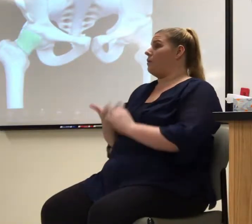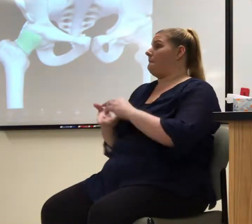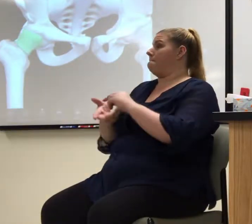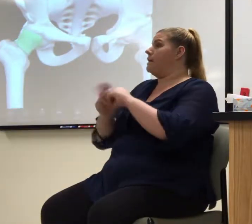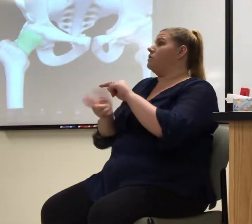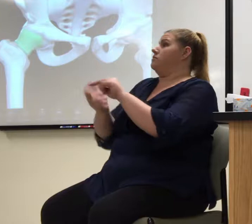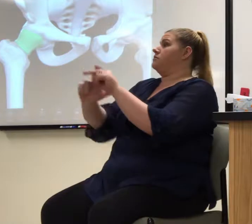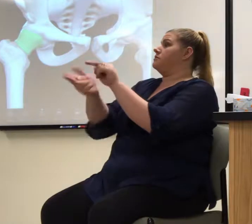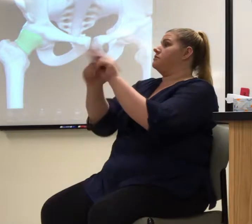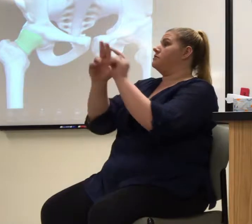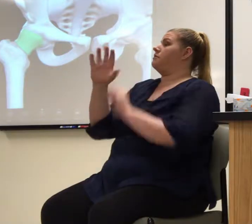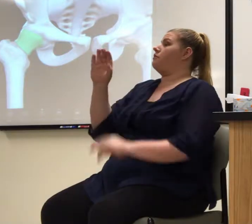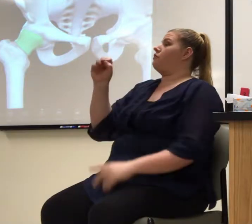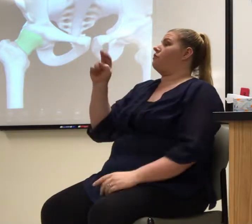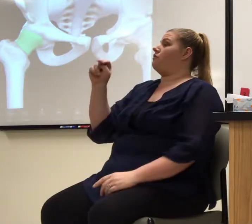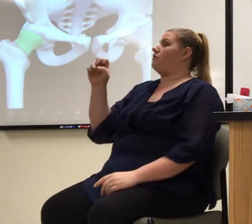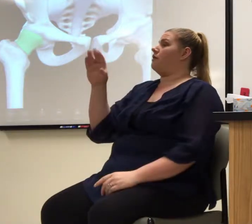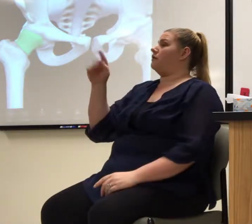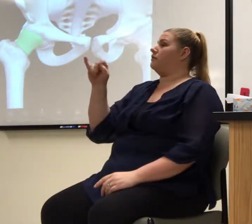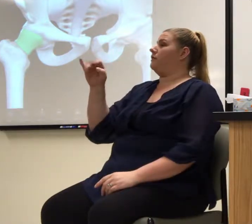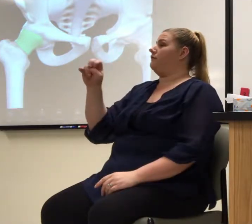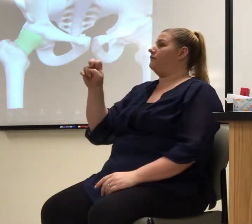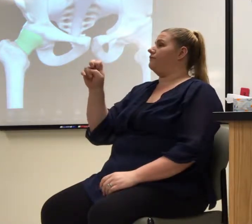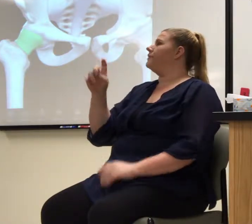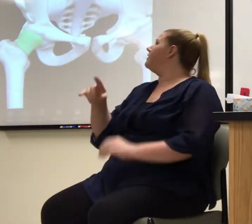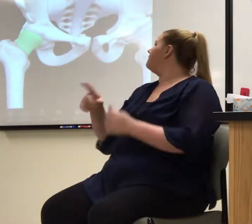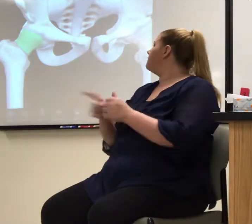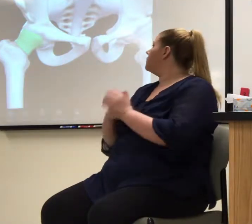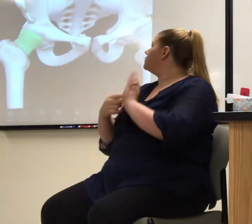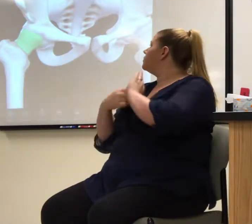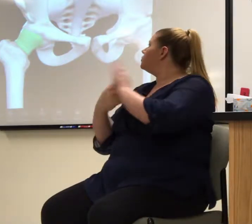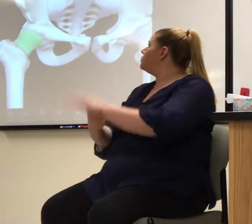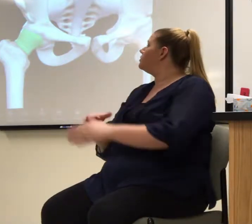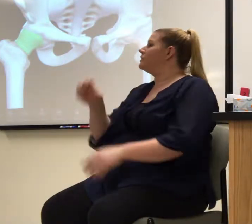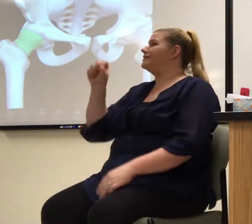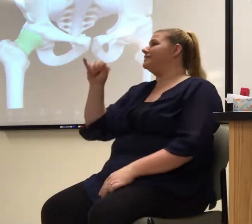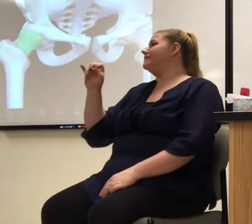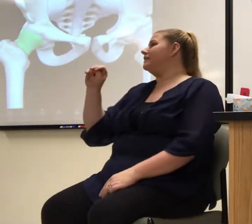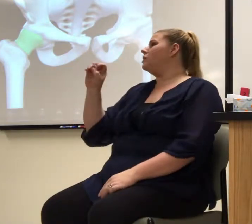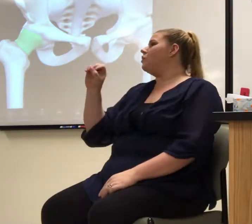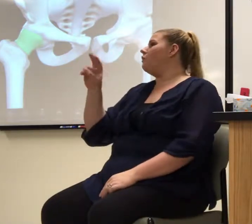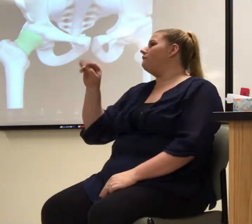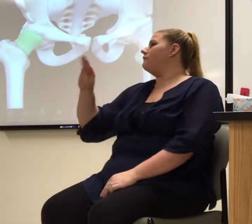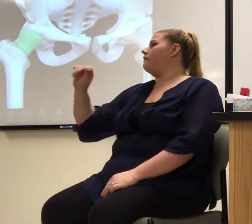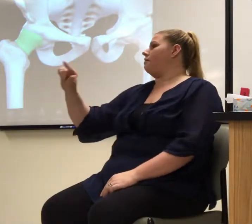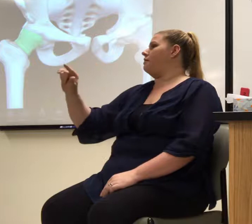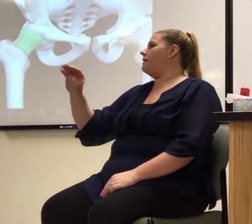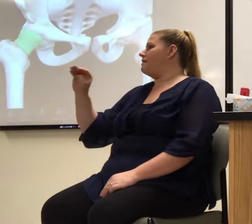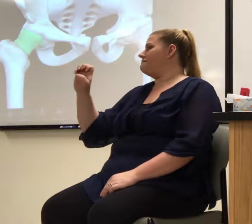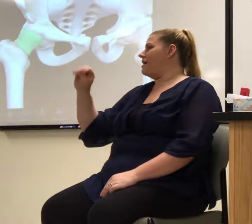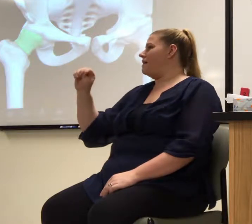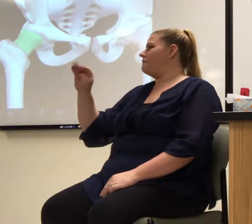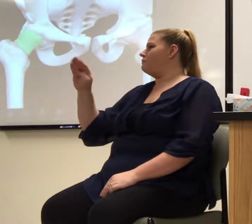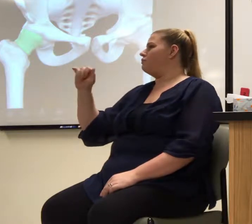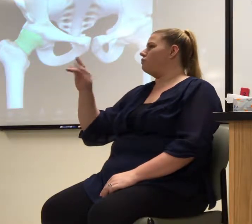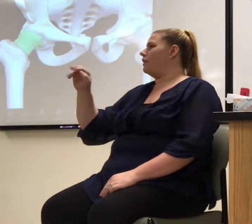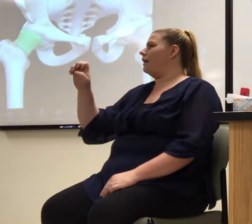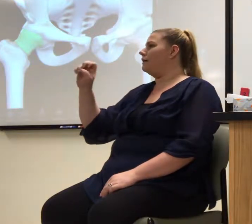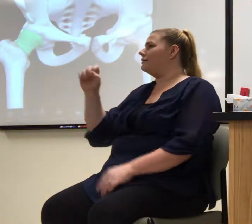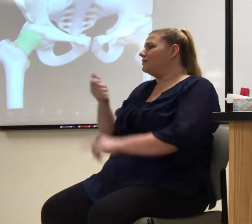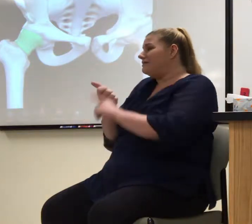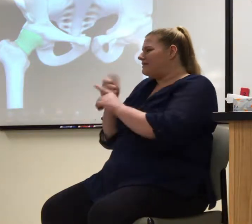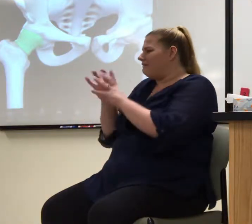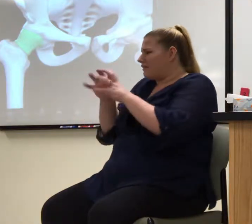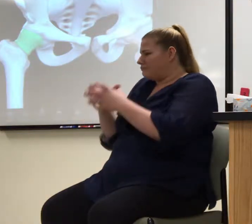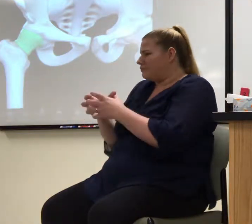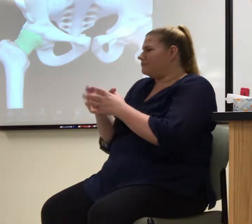show you the synovial membrane. The synovial membrane makes that, is a capsule, and it